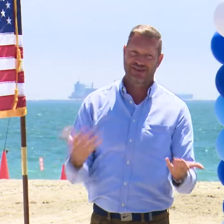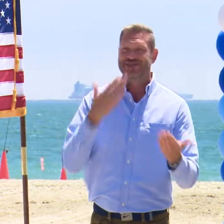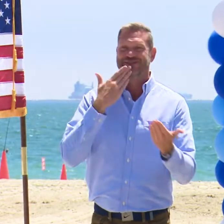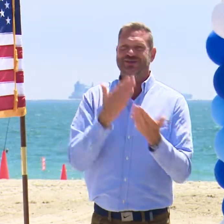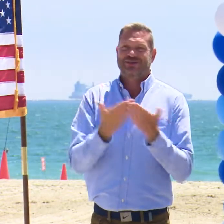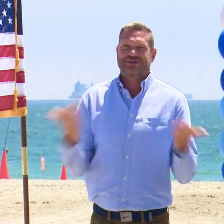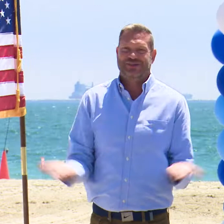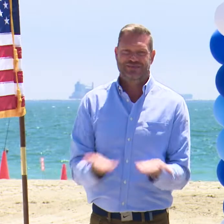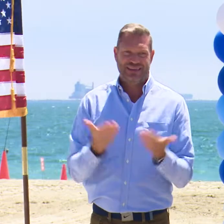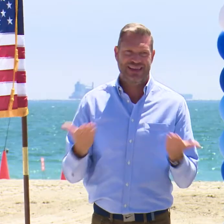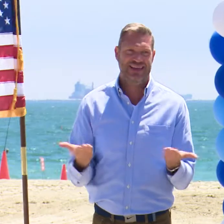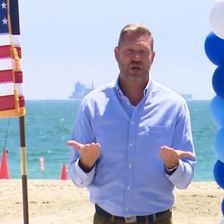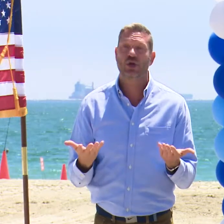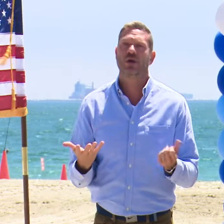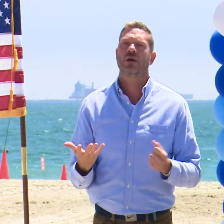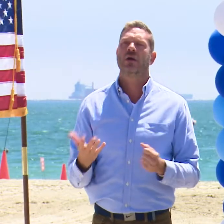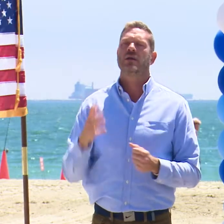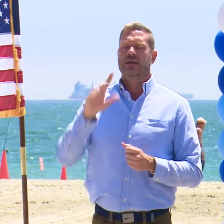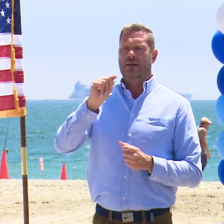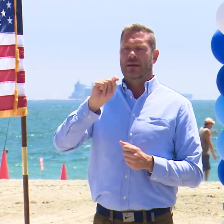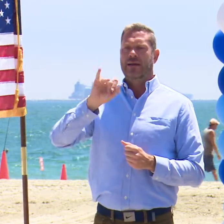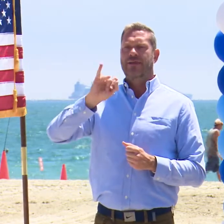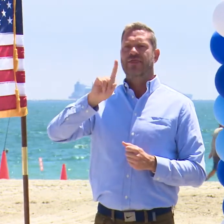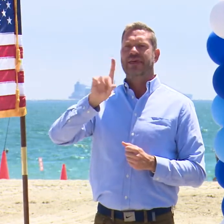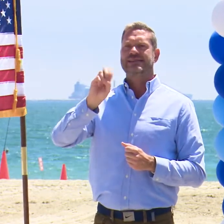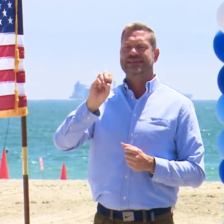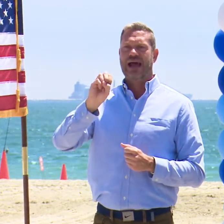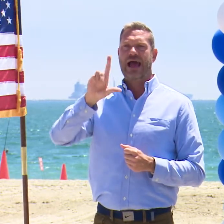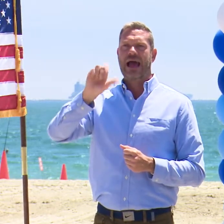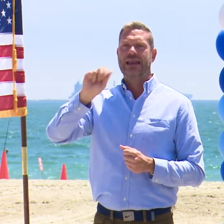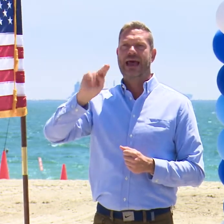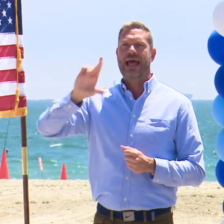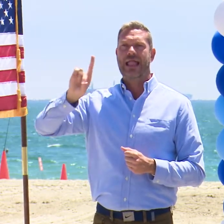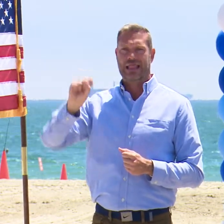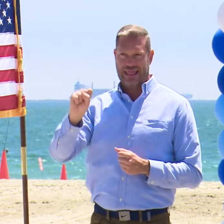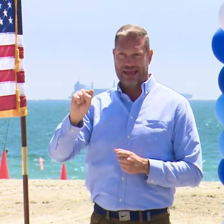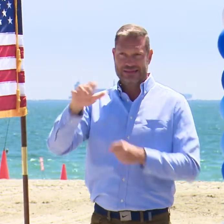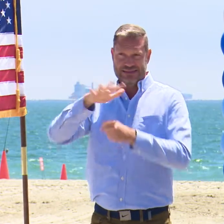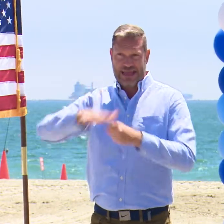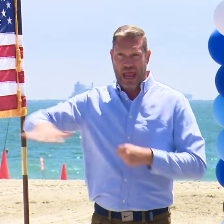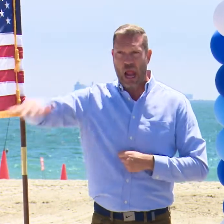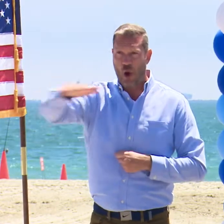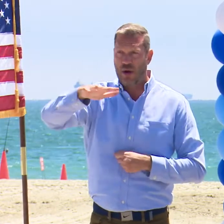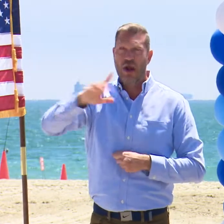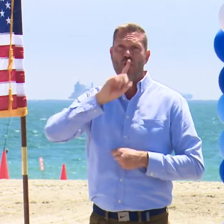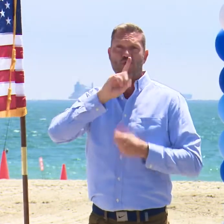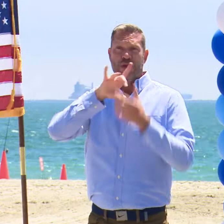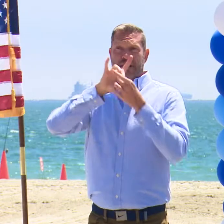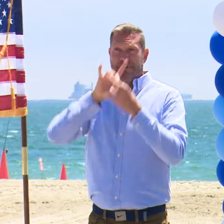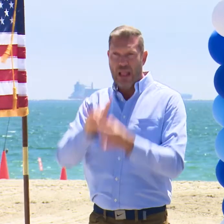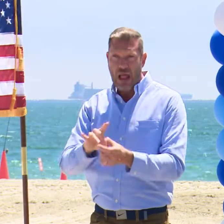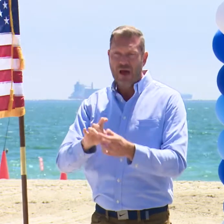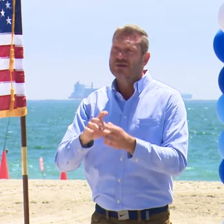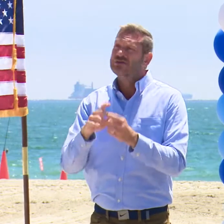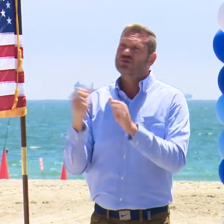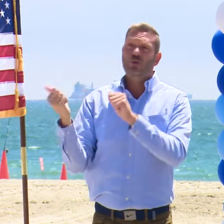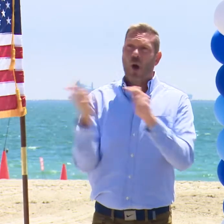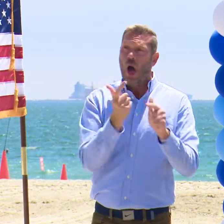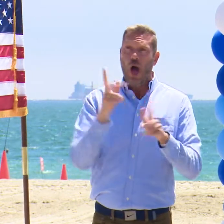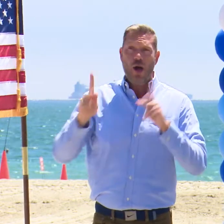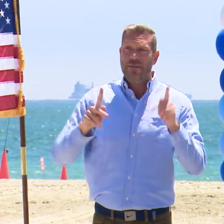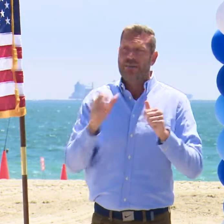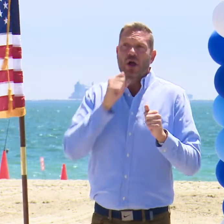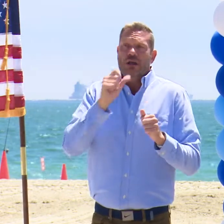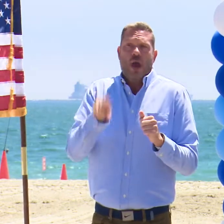The Tightlands area is an area that belongs to everybody, not just citywide, but regionally and throughout the